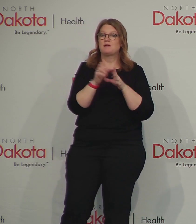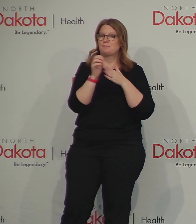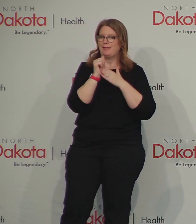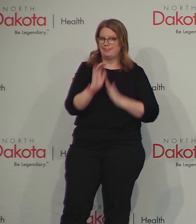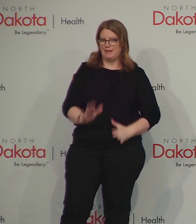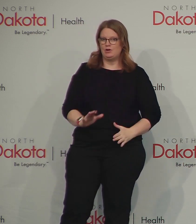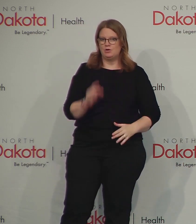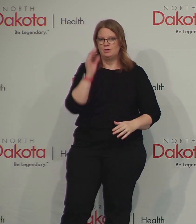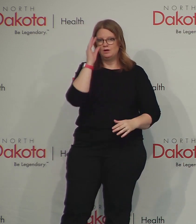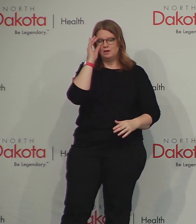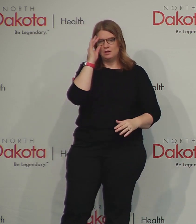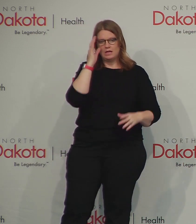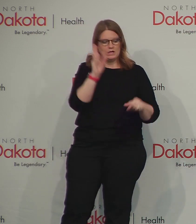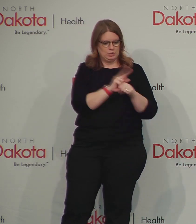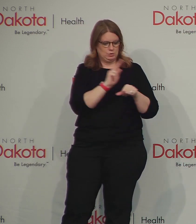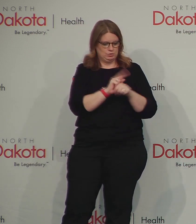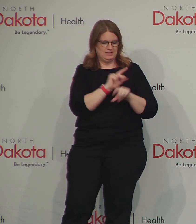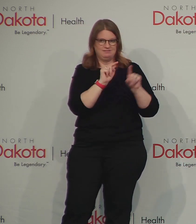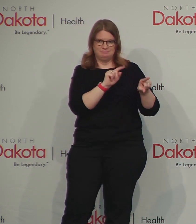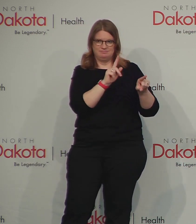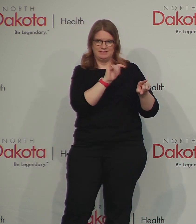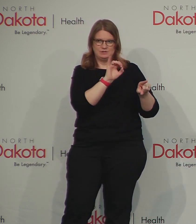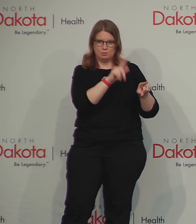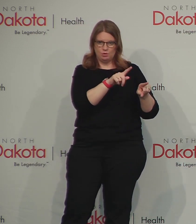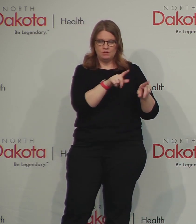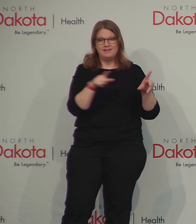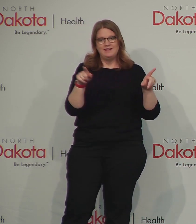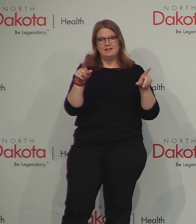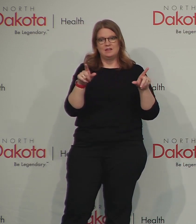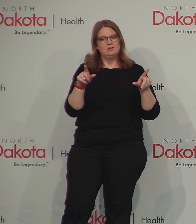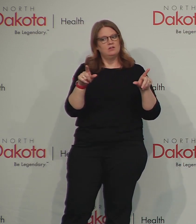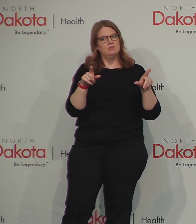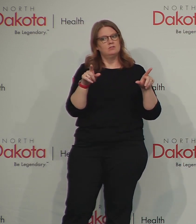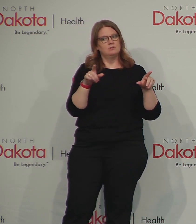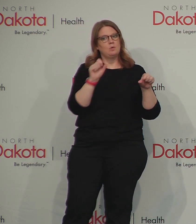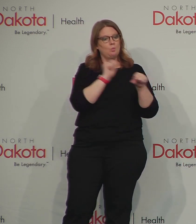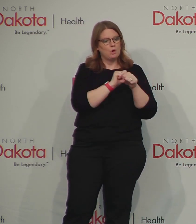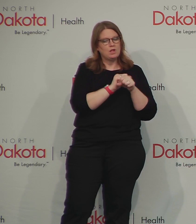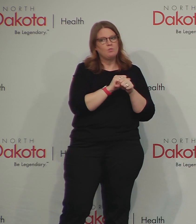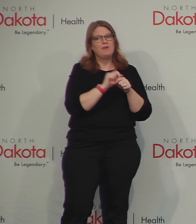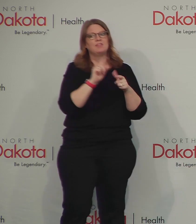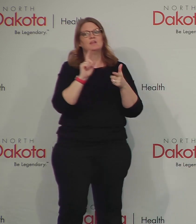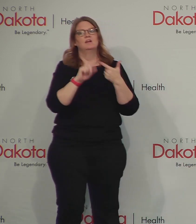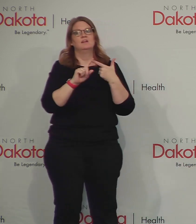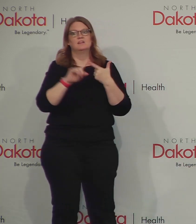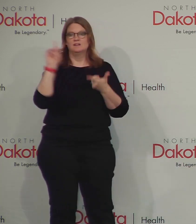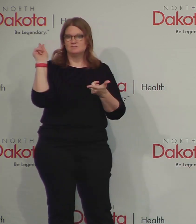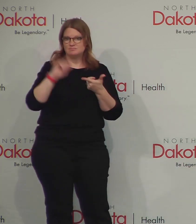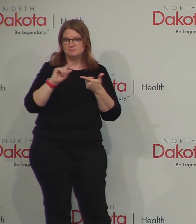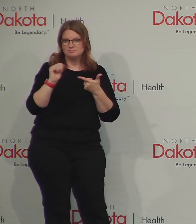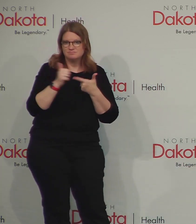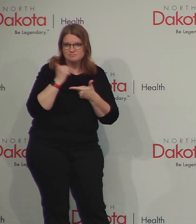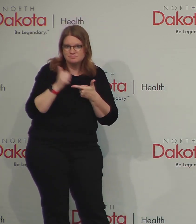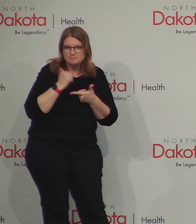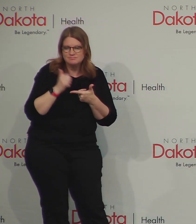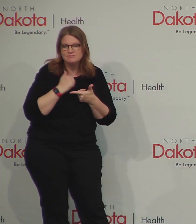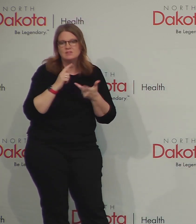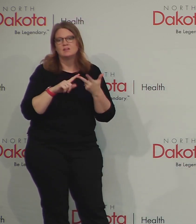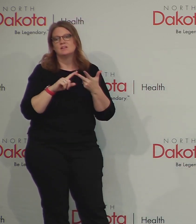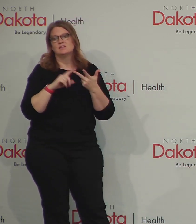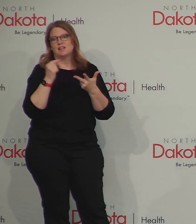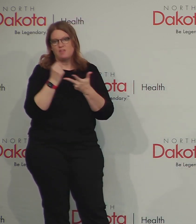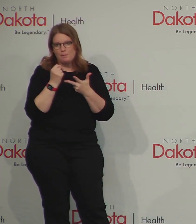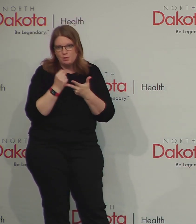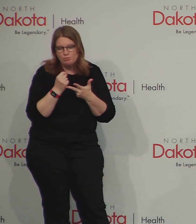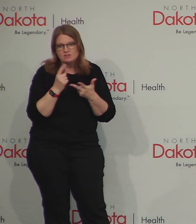this and a tool to help us in parallel with the vaccine, in parallel with the mitigation, in parallel with the therapeutics.